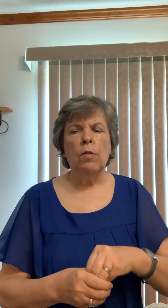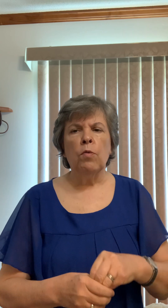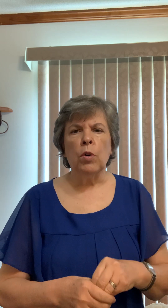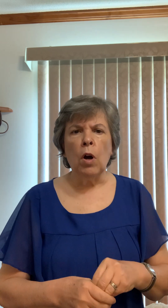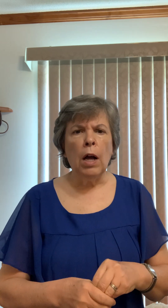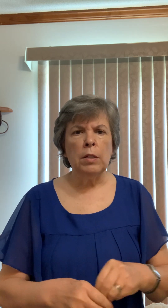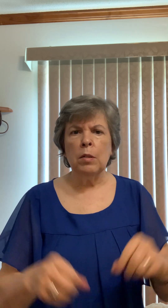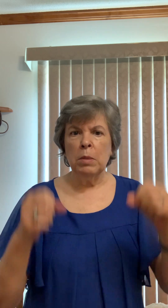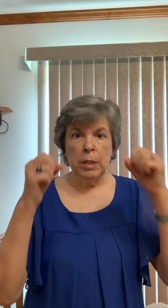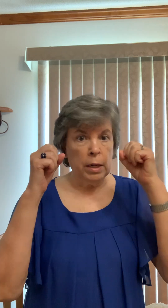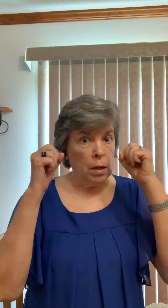For awesome, it's like